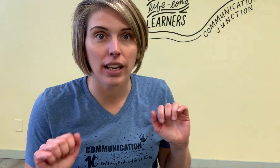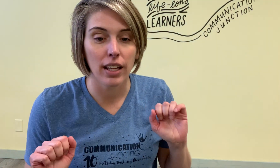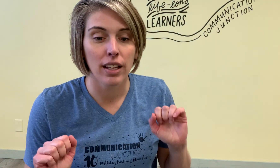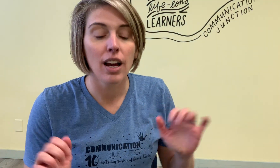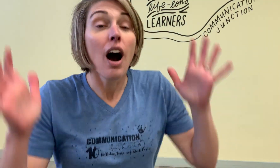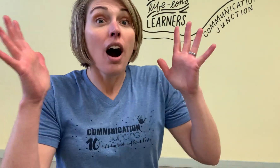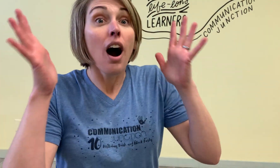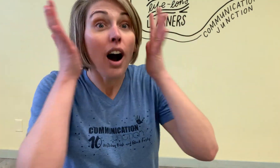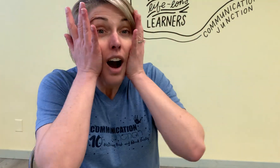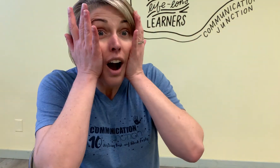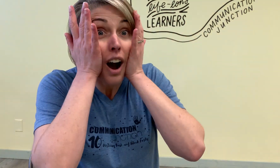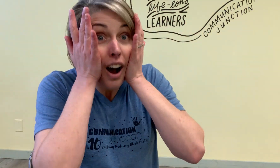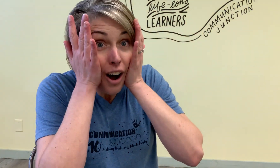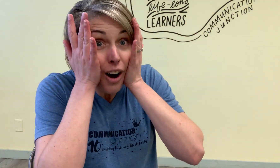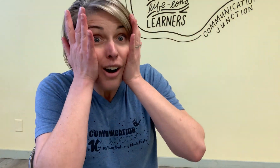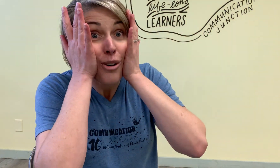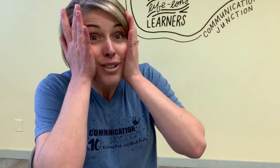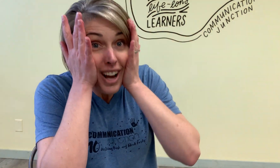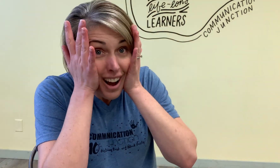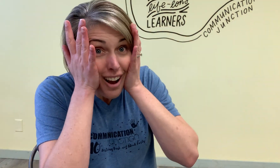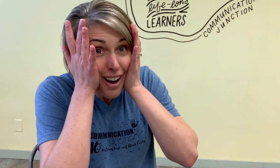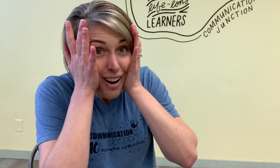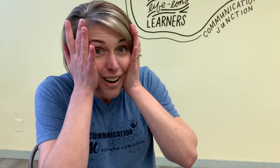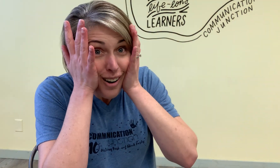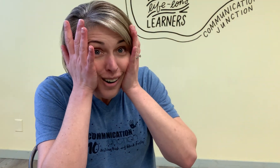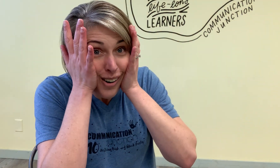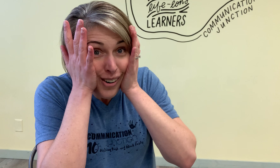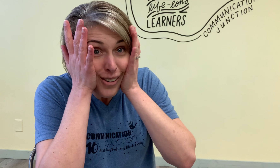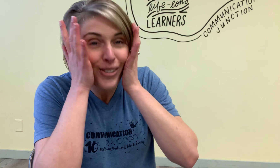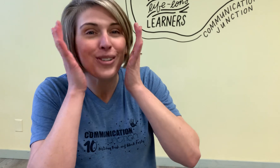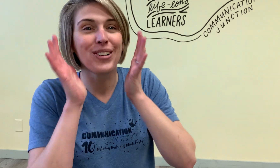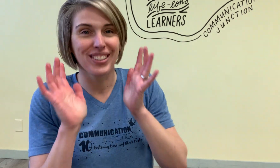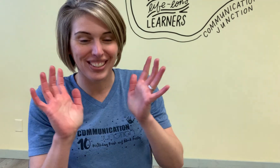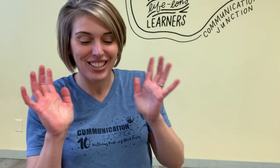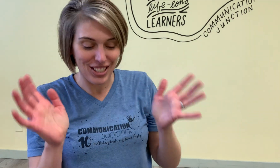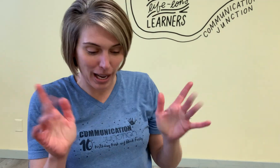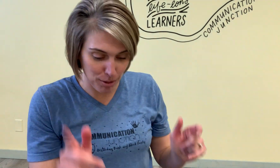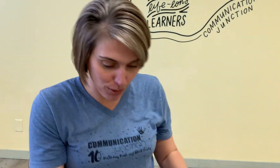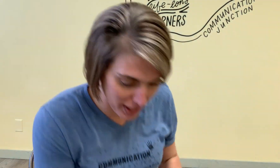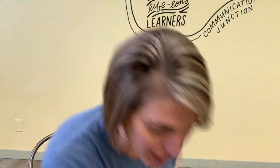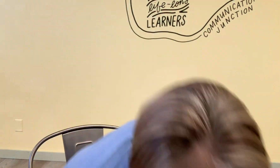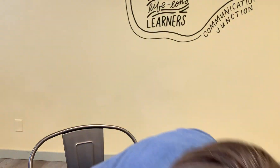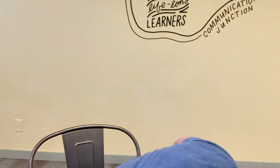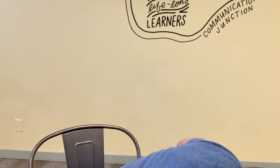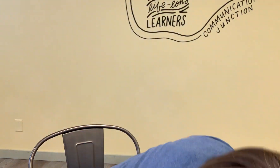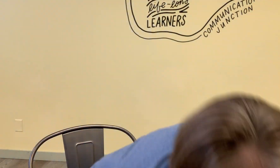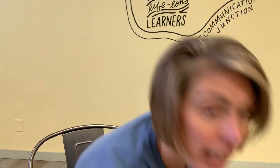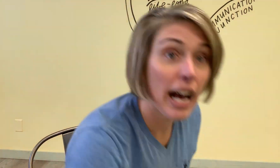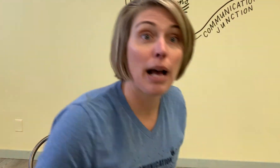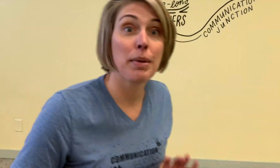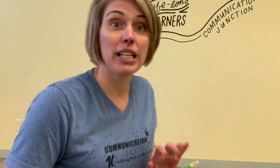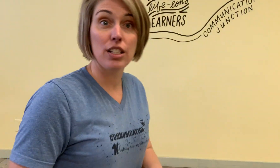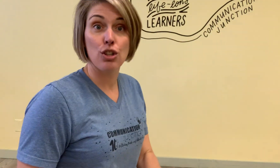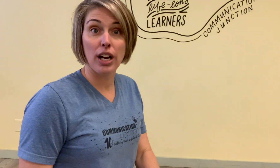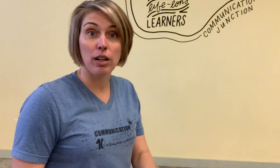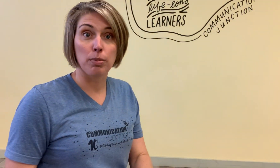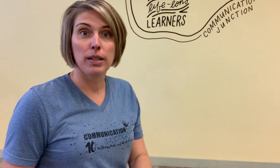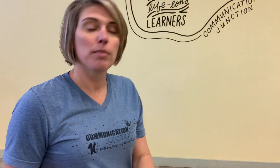ready? Oh no! Good job. So in this book, I'm gonna need your help. But